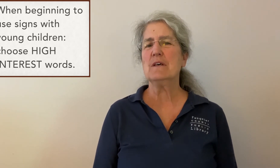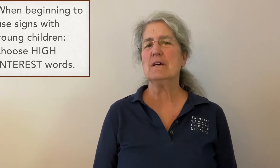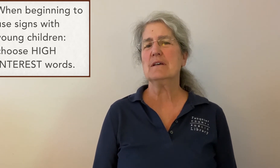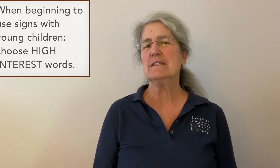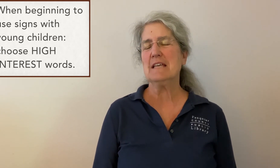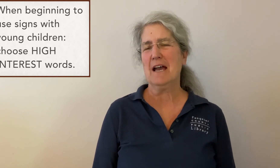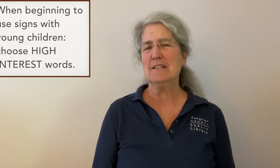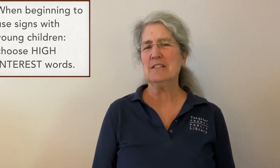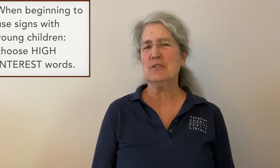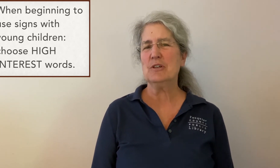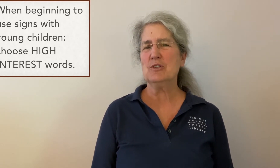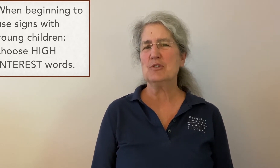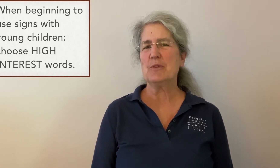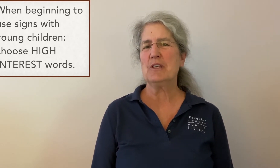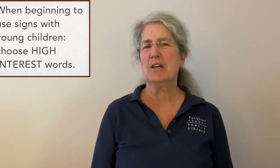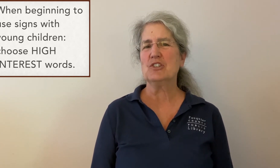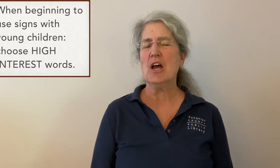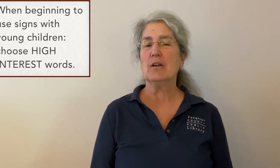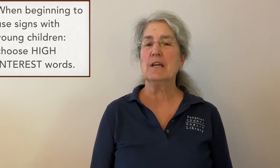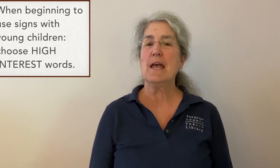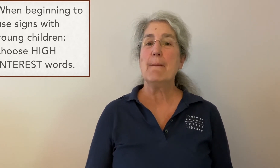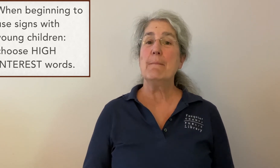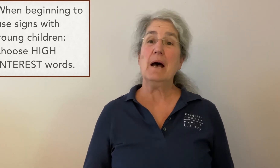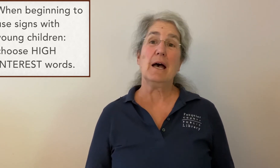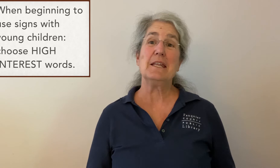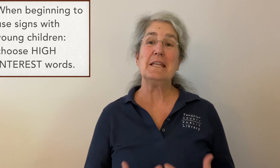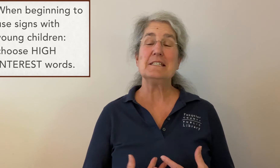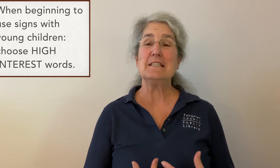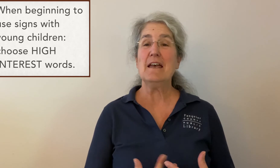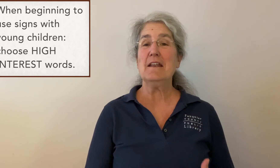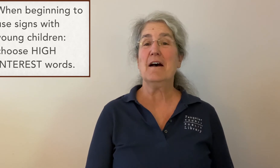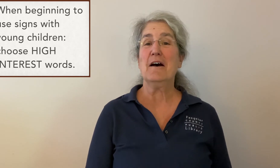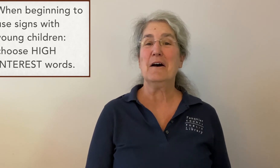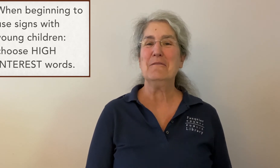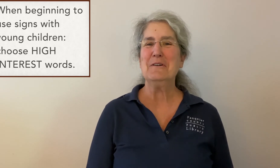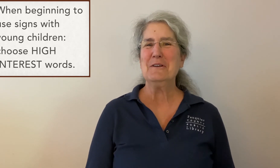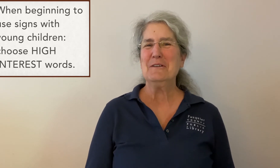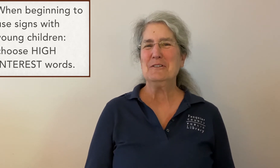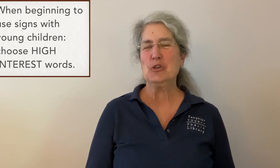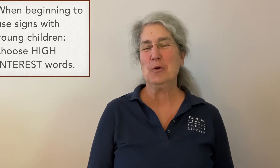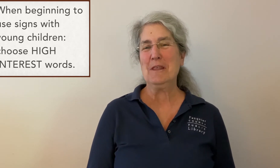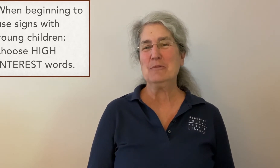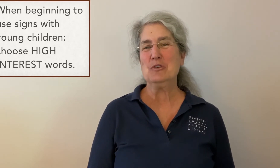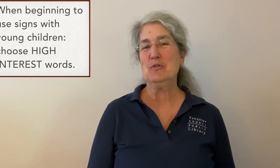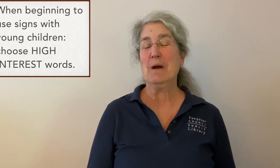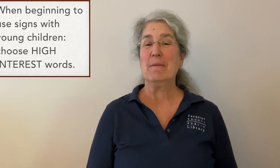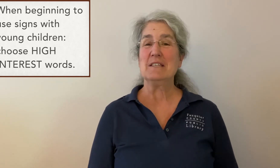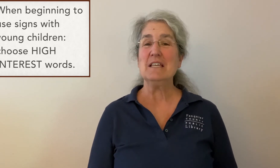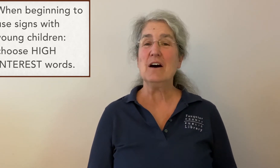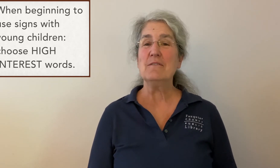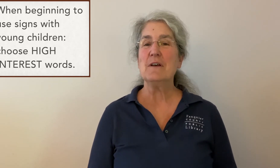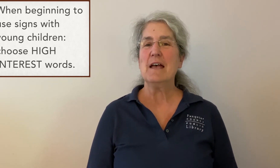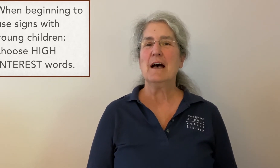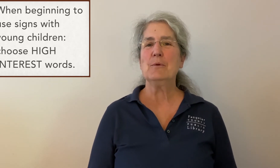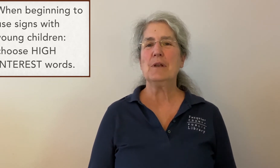the signs that you can use with a young child, but instead of showing them to you by myself, I'm going to have